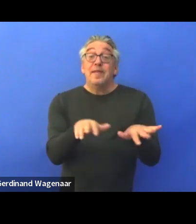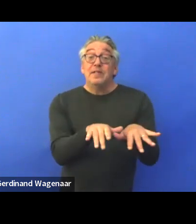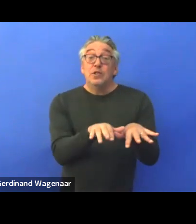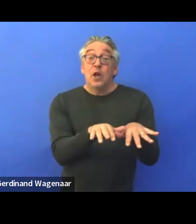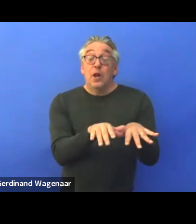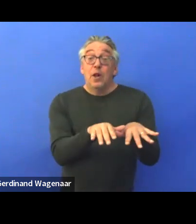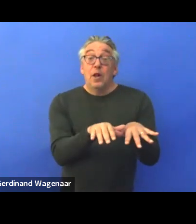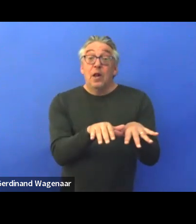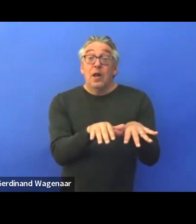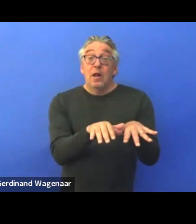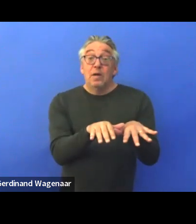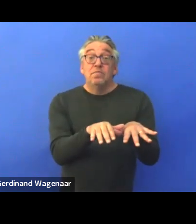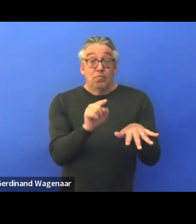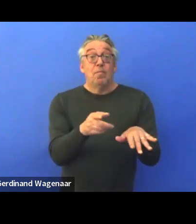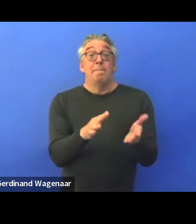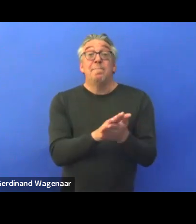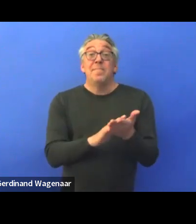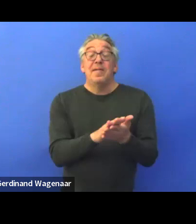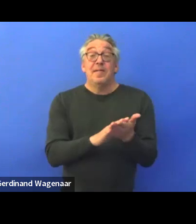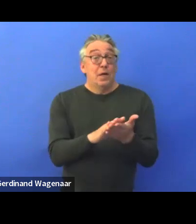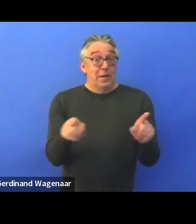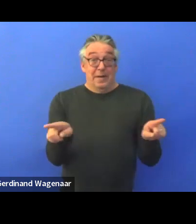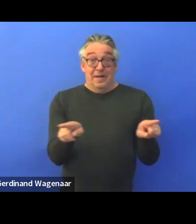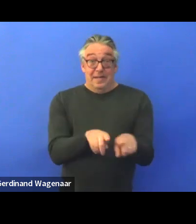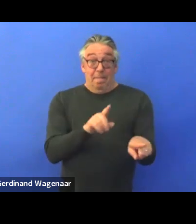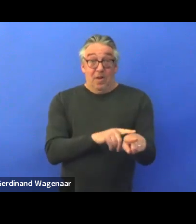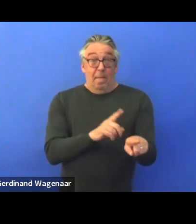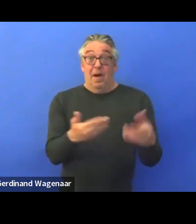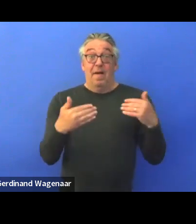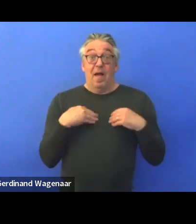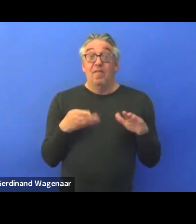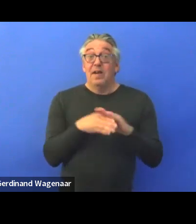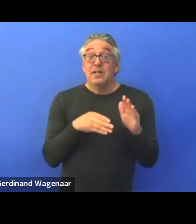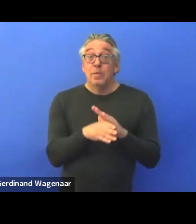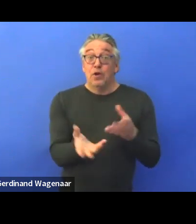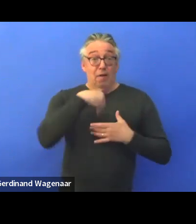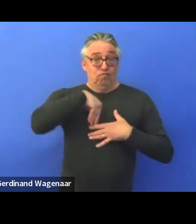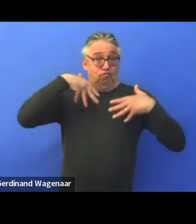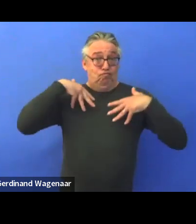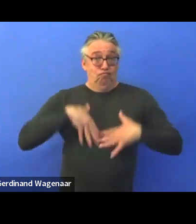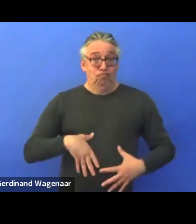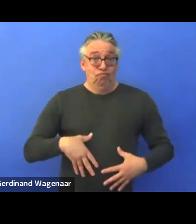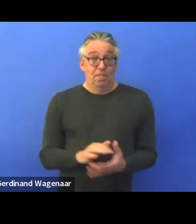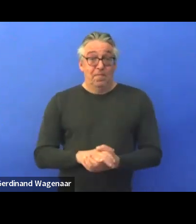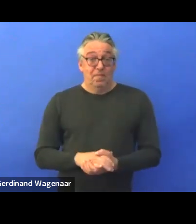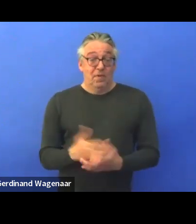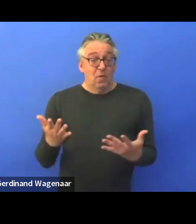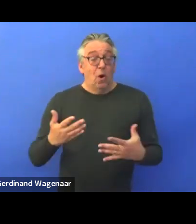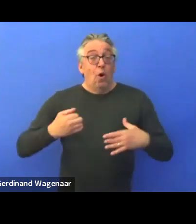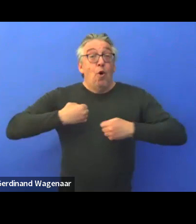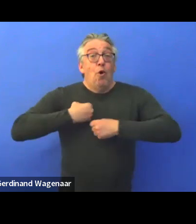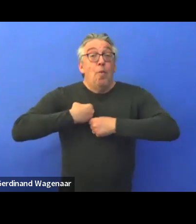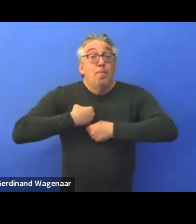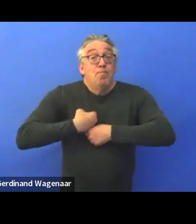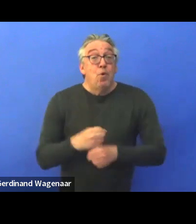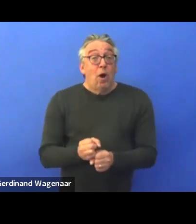it's also born accessible at the same time. So it's part of the production process.